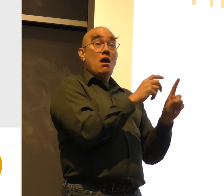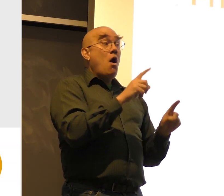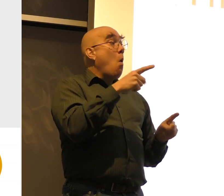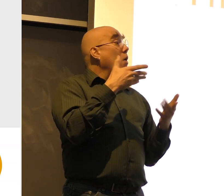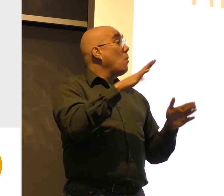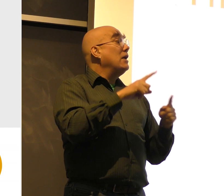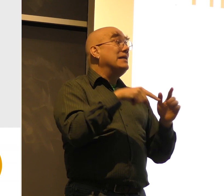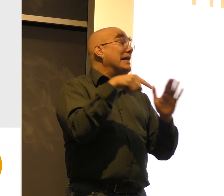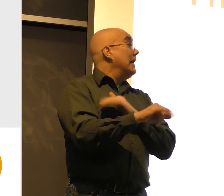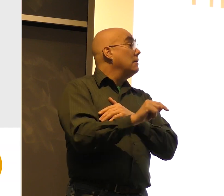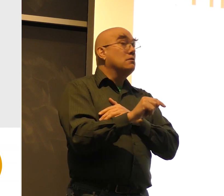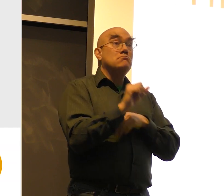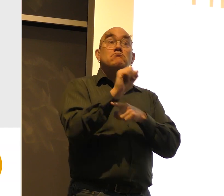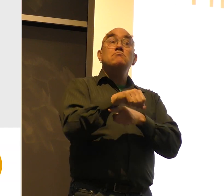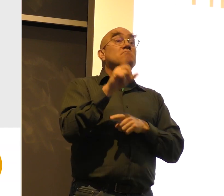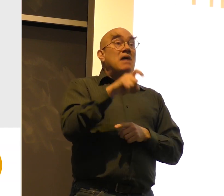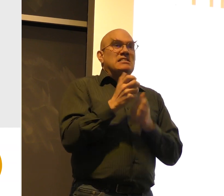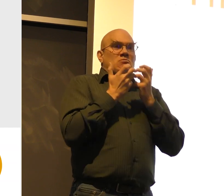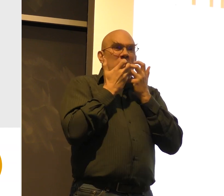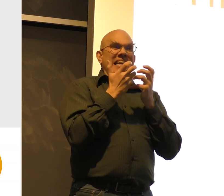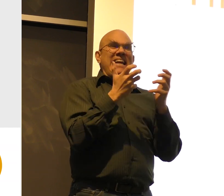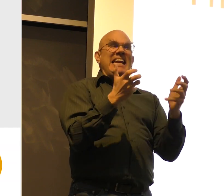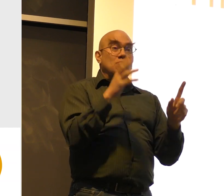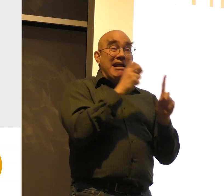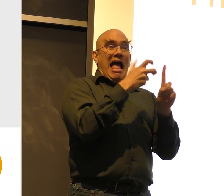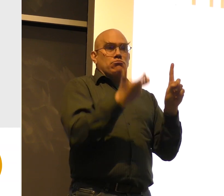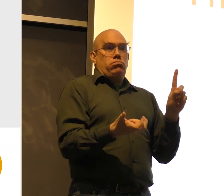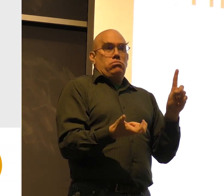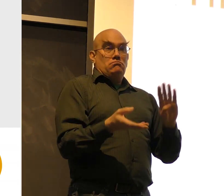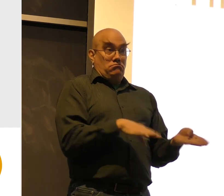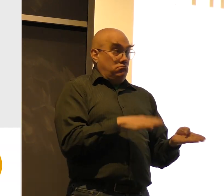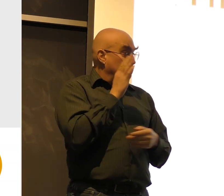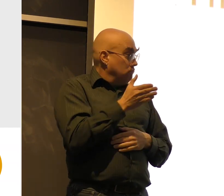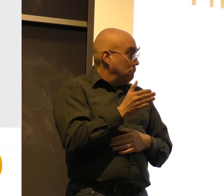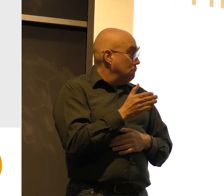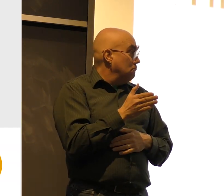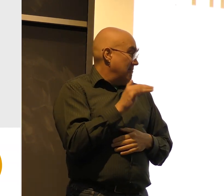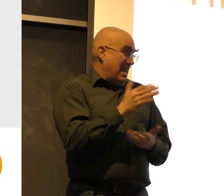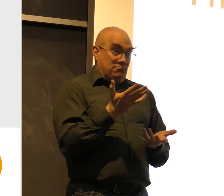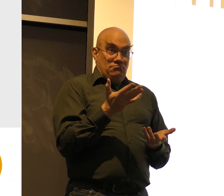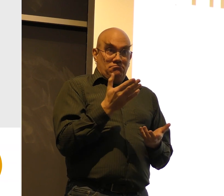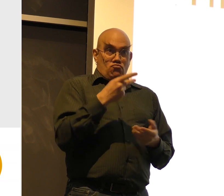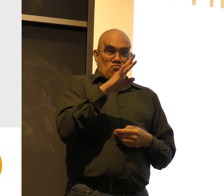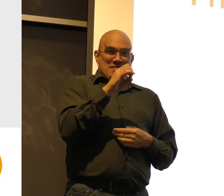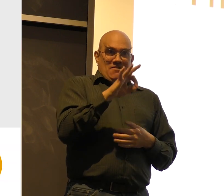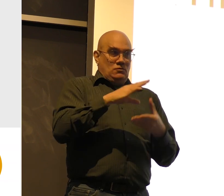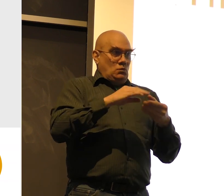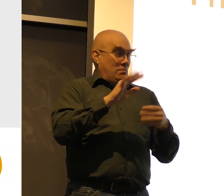to your spine, and the only way you could kill it was to scream, and it would fall off and die. So that was the movie, right?